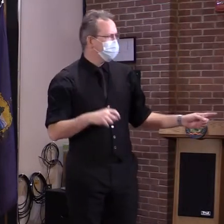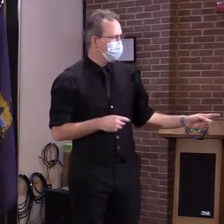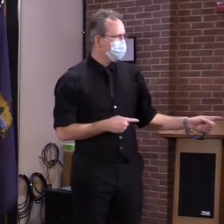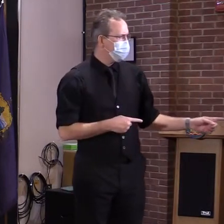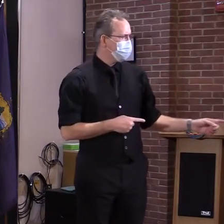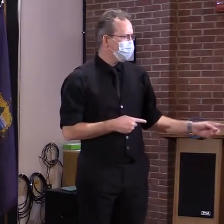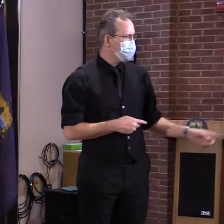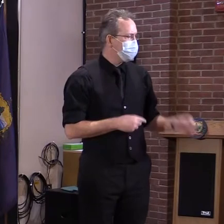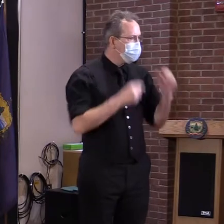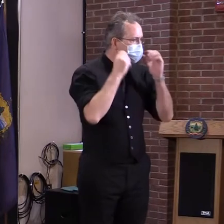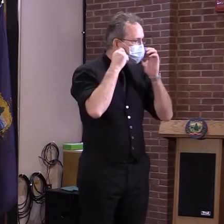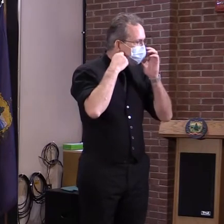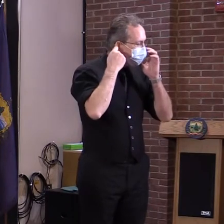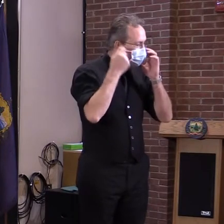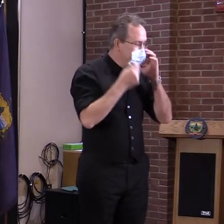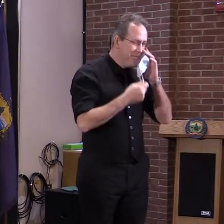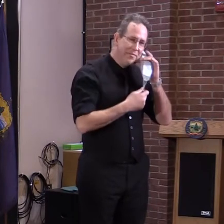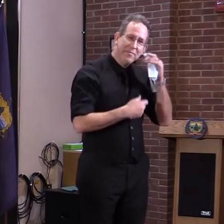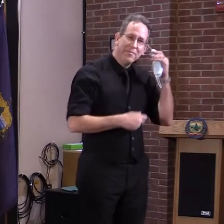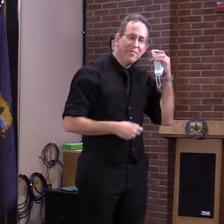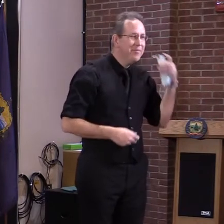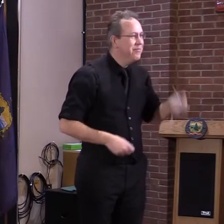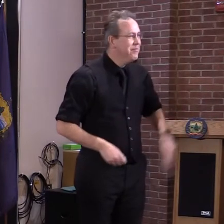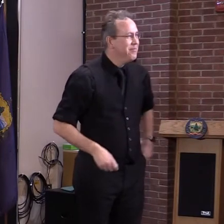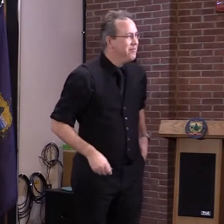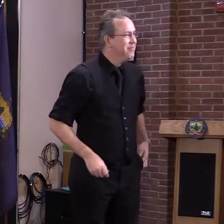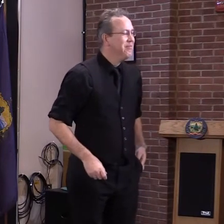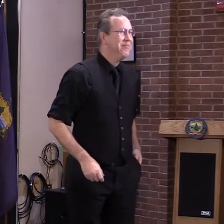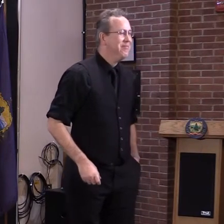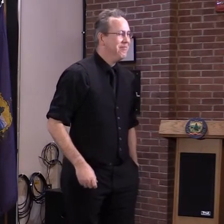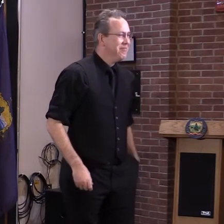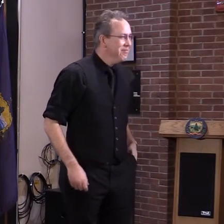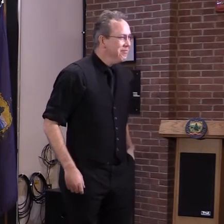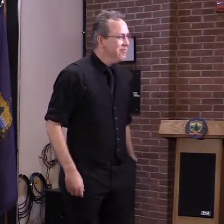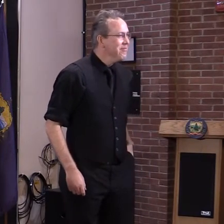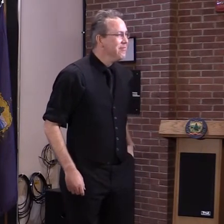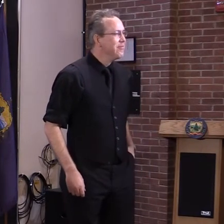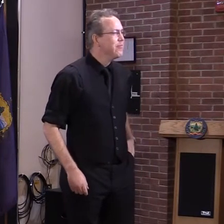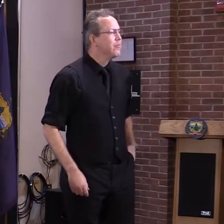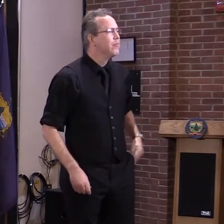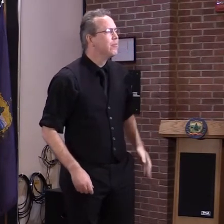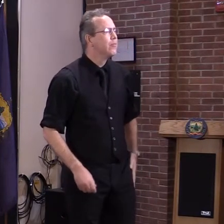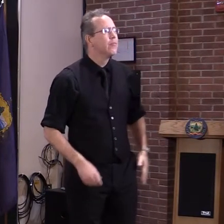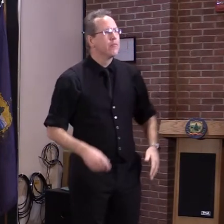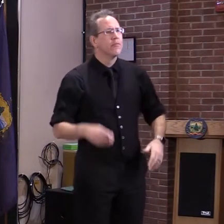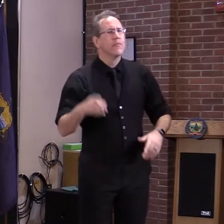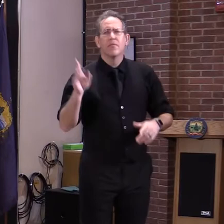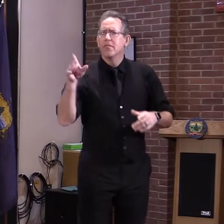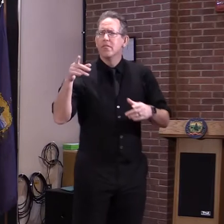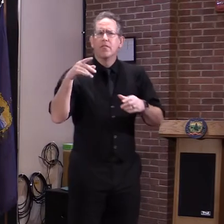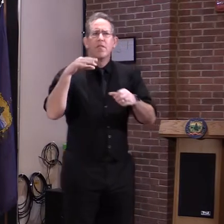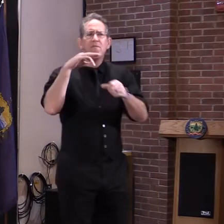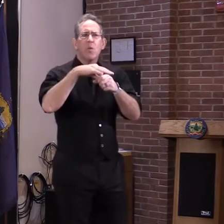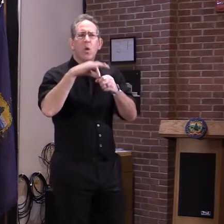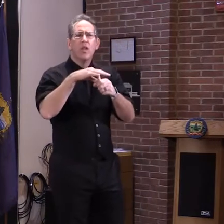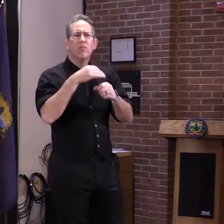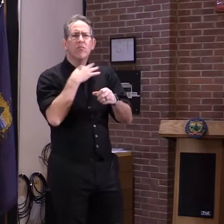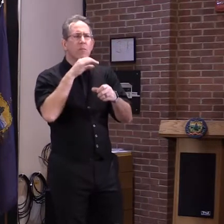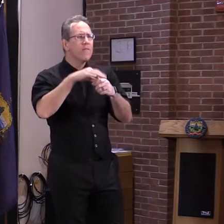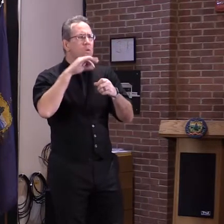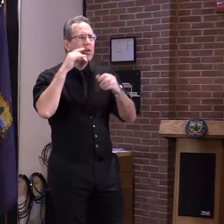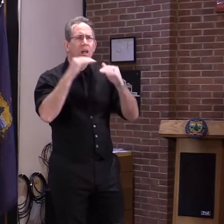What do you make of ranked choice voting in a presidential election? It seems like there's a bill that's been introduced